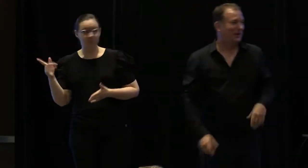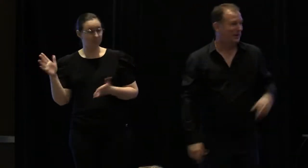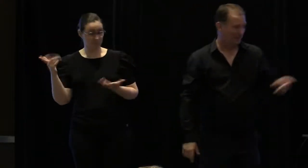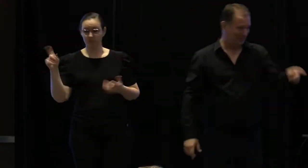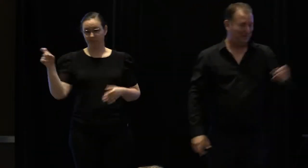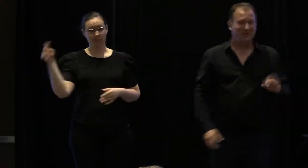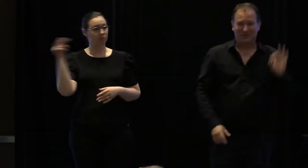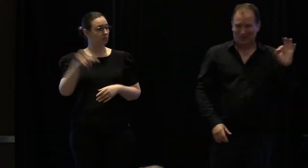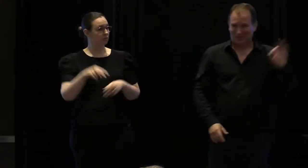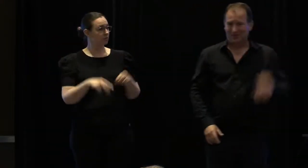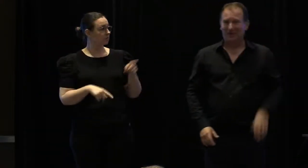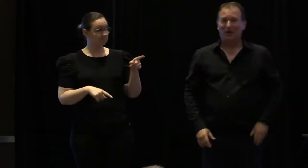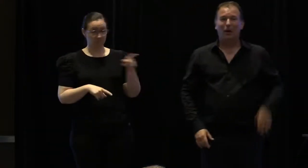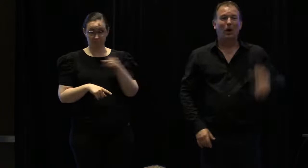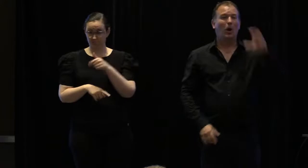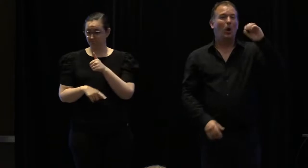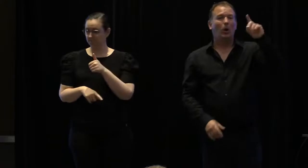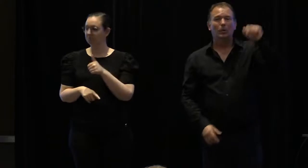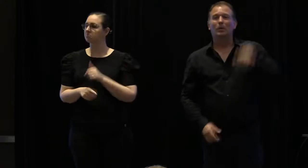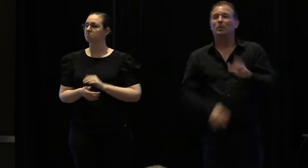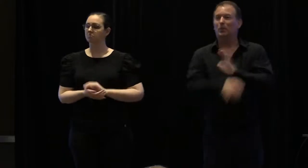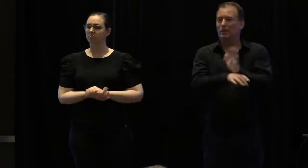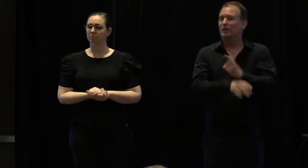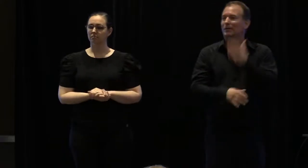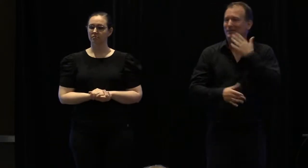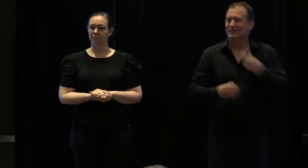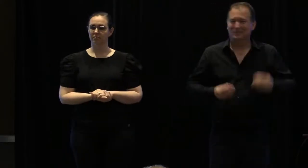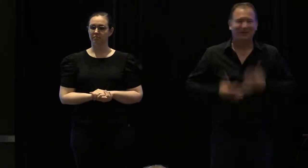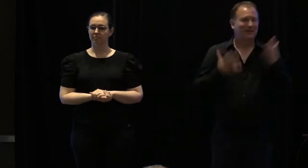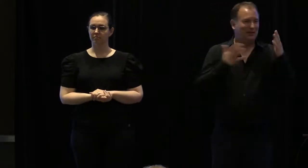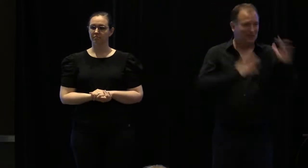Good movie, Coda. So,